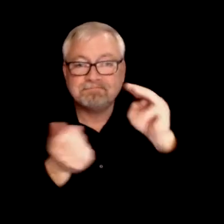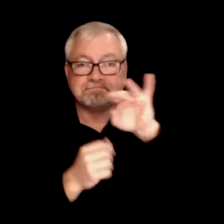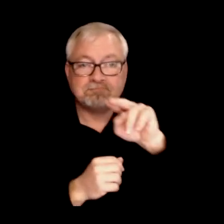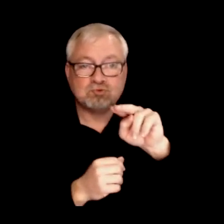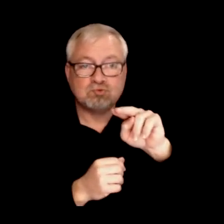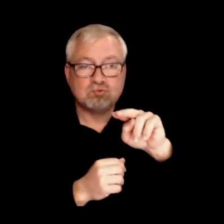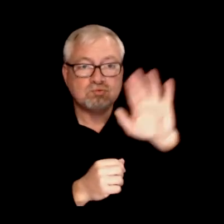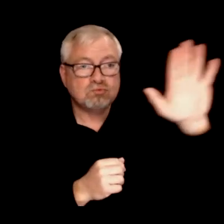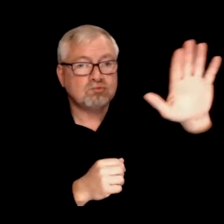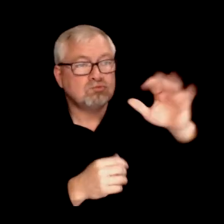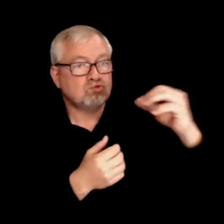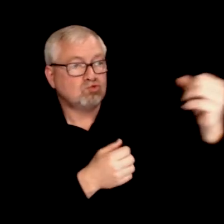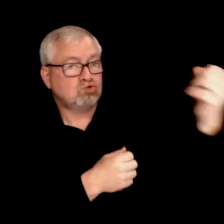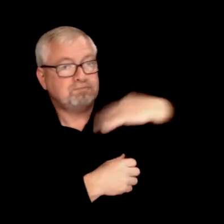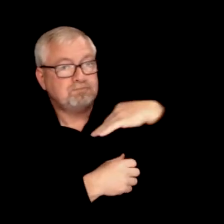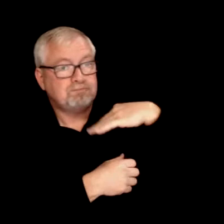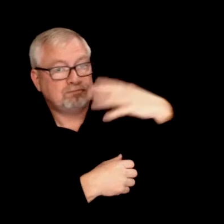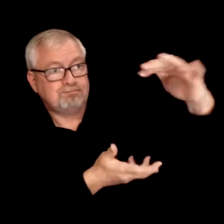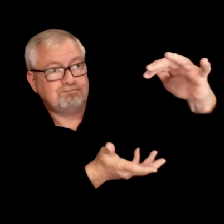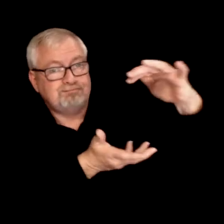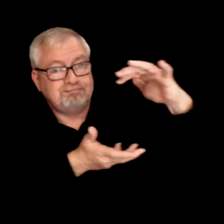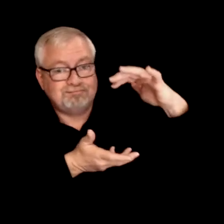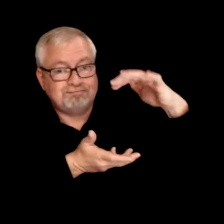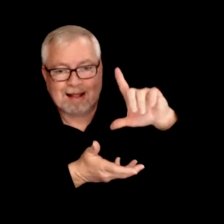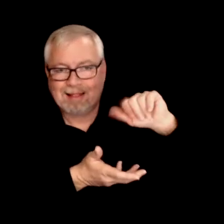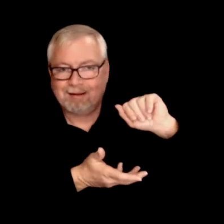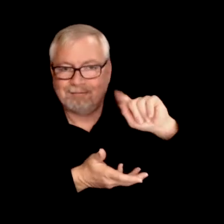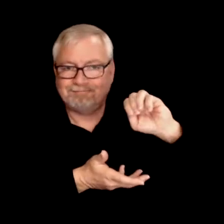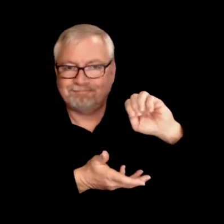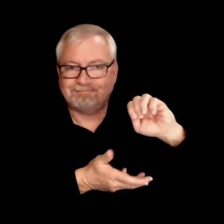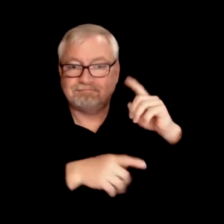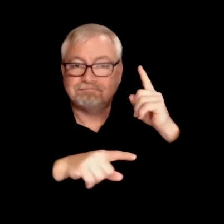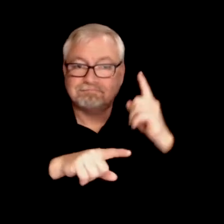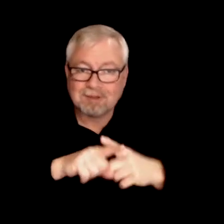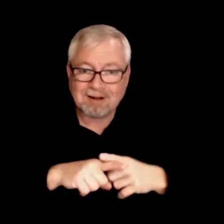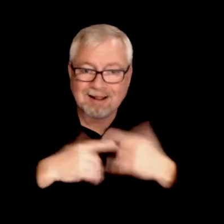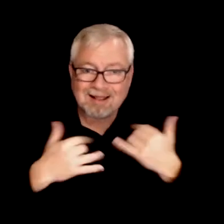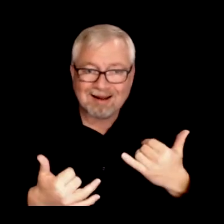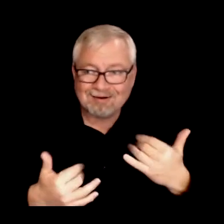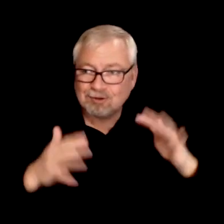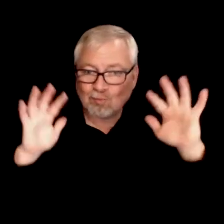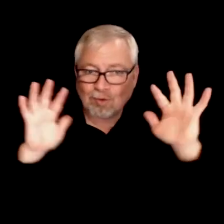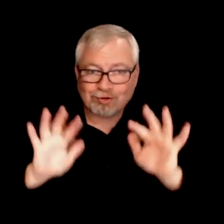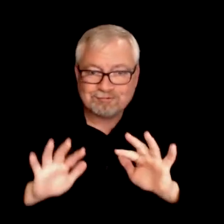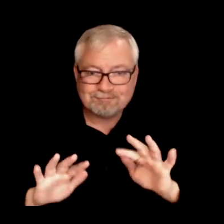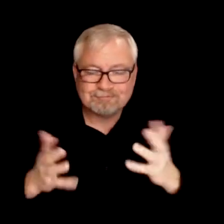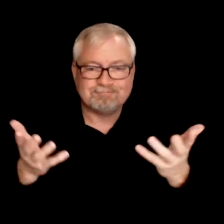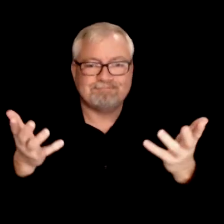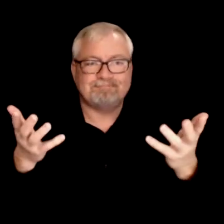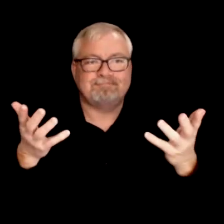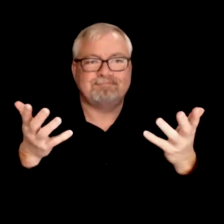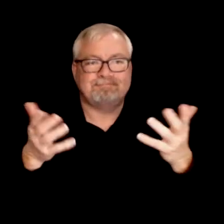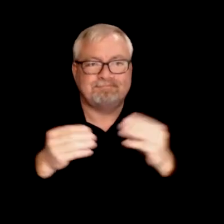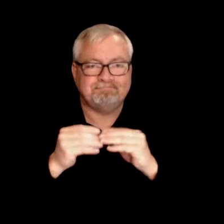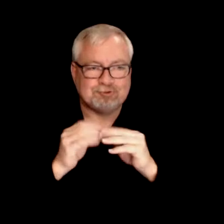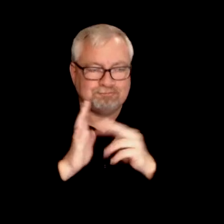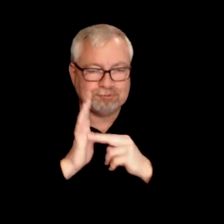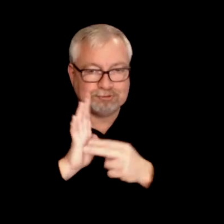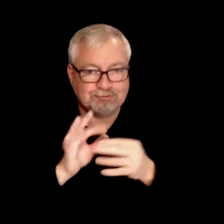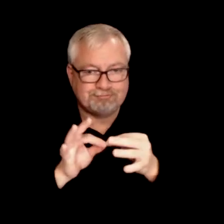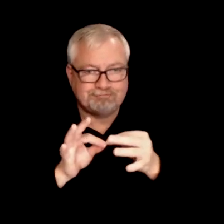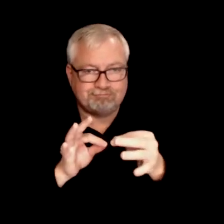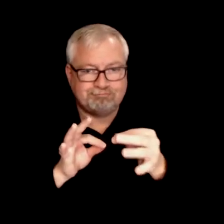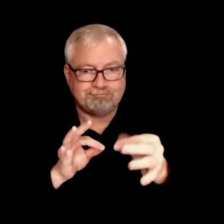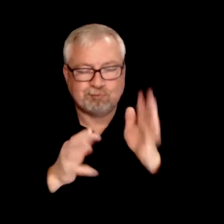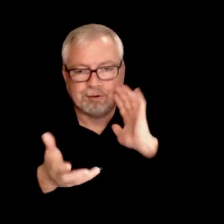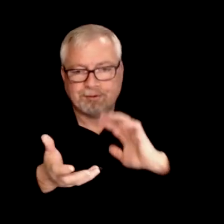And obviously the impending weather that we're experiencing right now is further complicating those shipment plans.